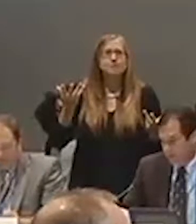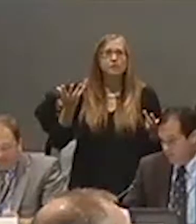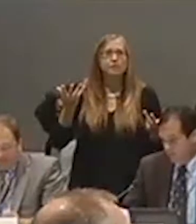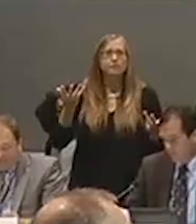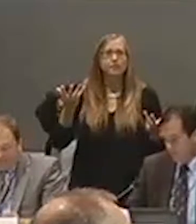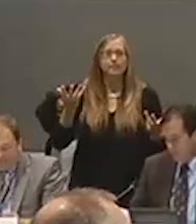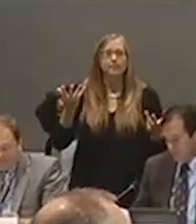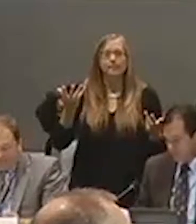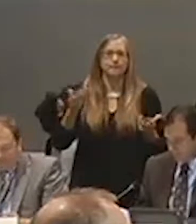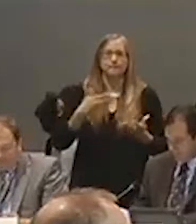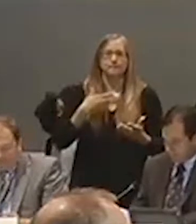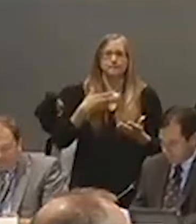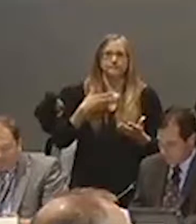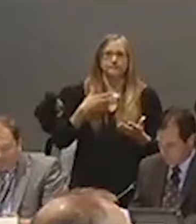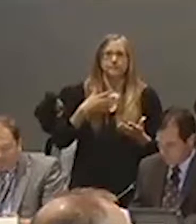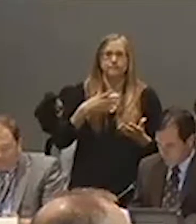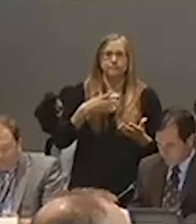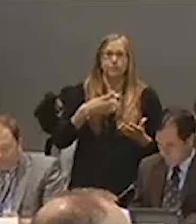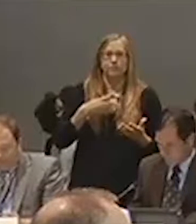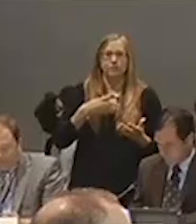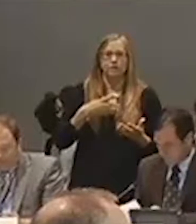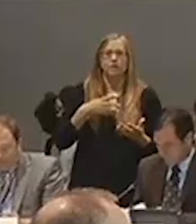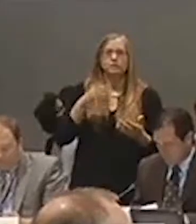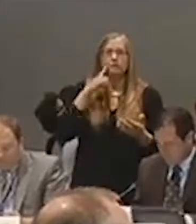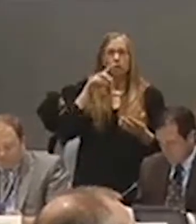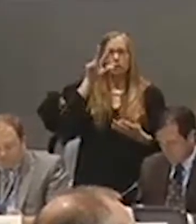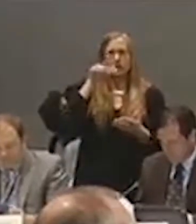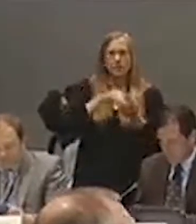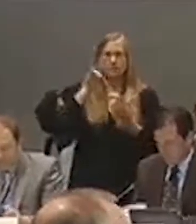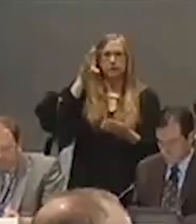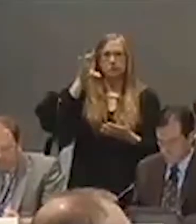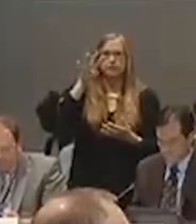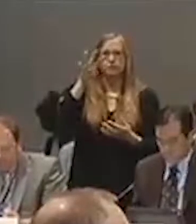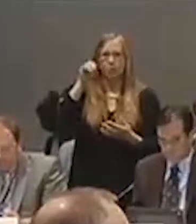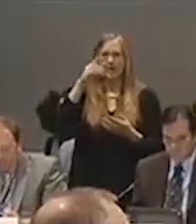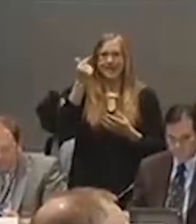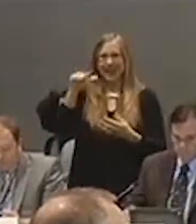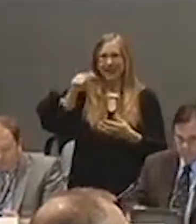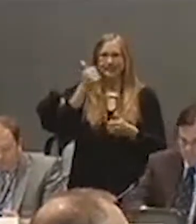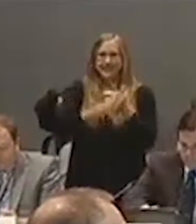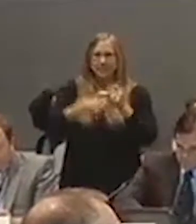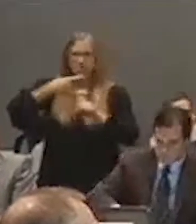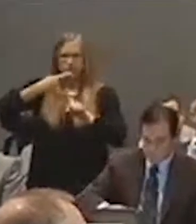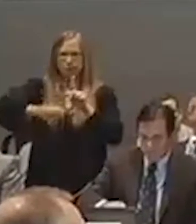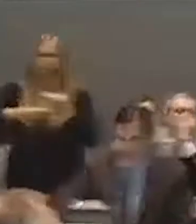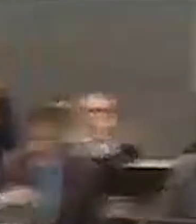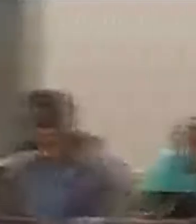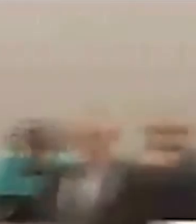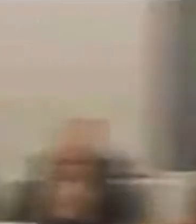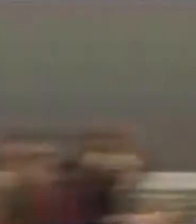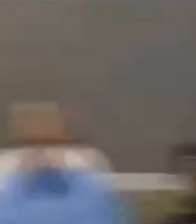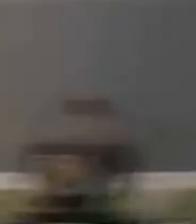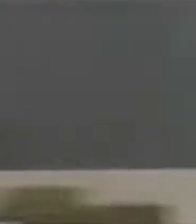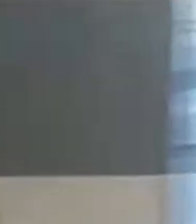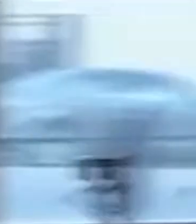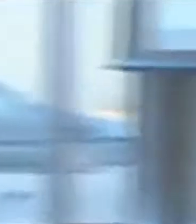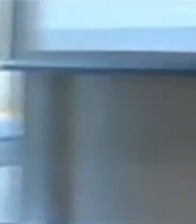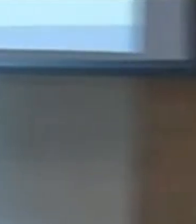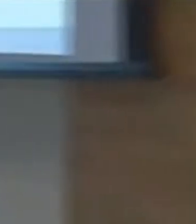It's irregardless of family, 3,740 gallons of water per month, which is on the low. That's on the